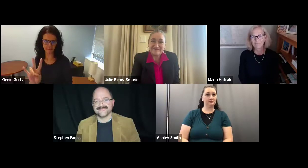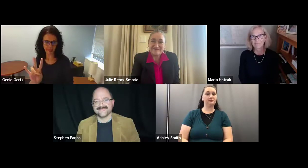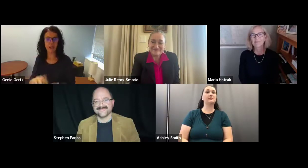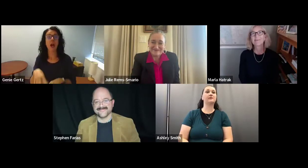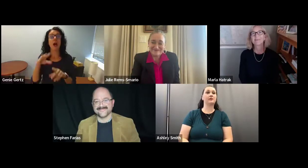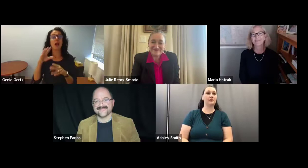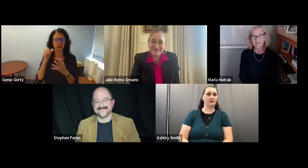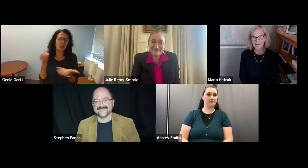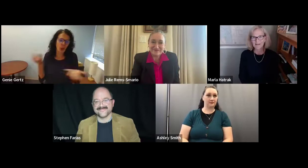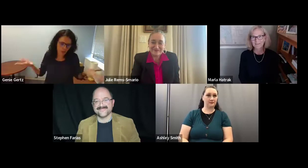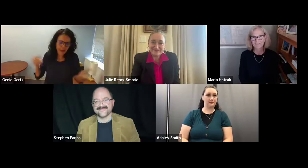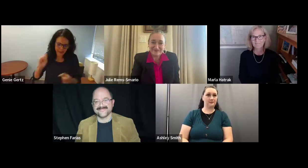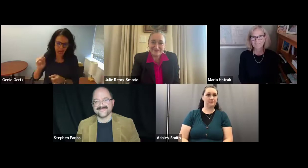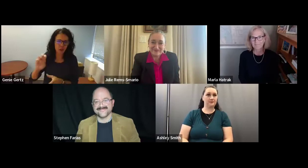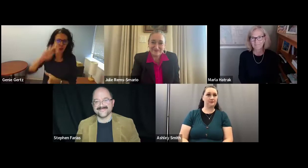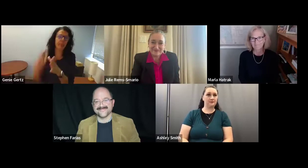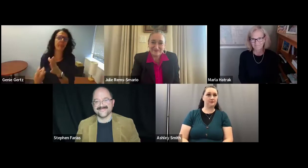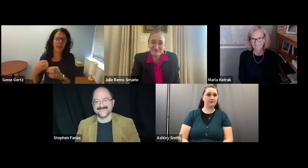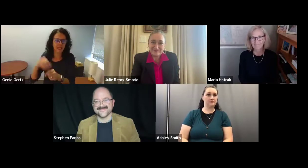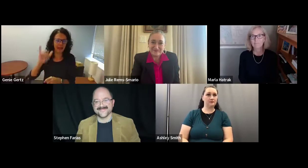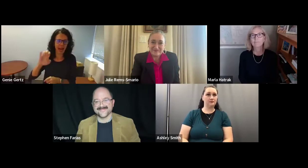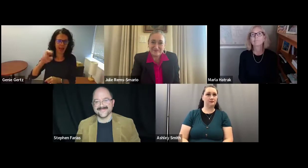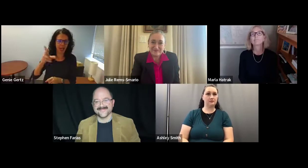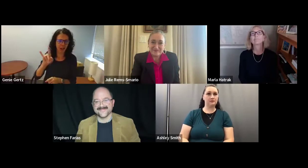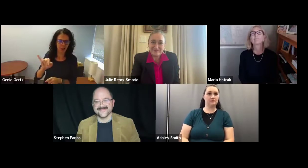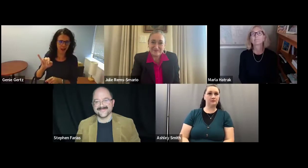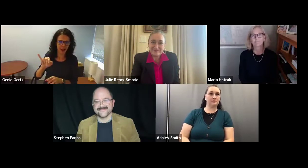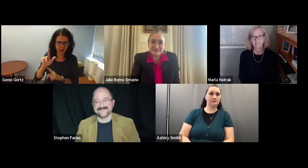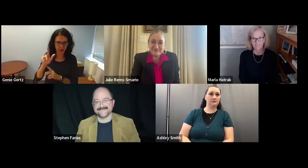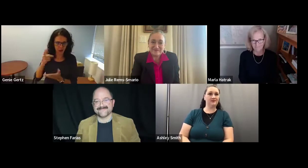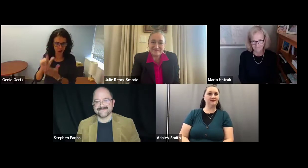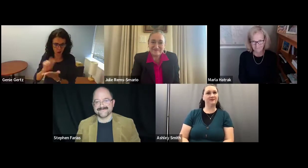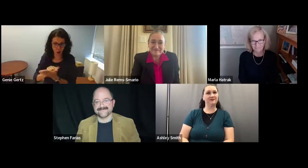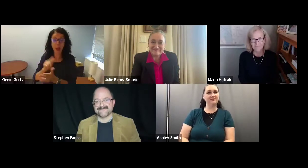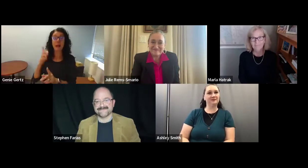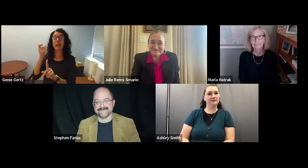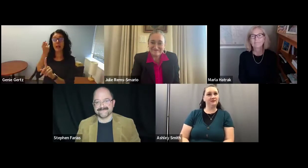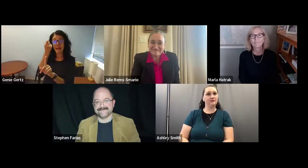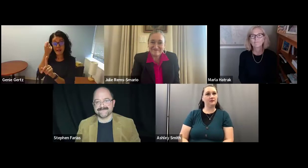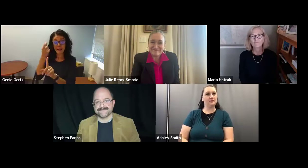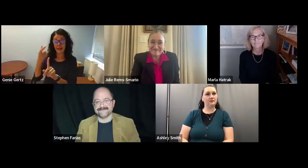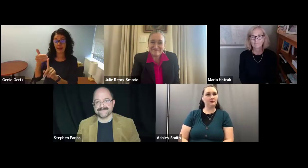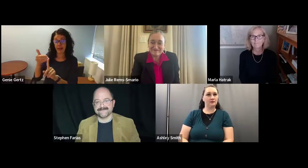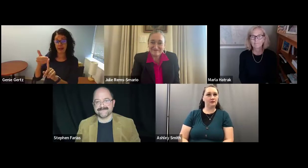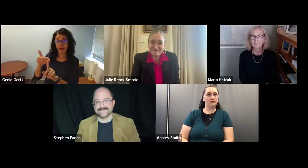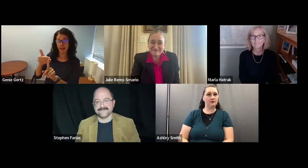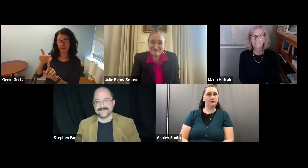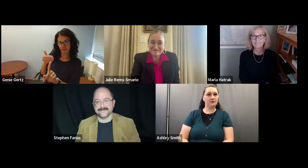my kids will soon be 7. So I fell into that hole myself right after